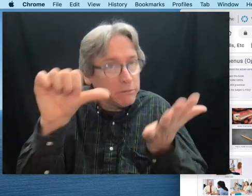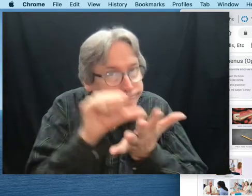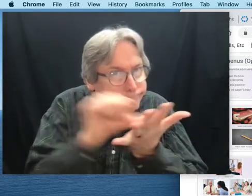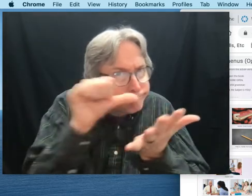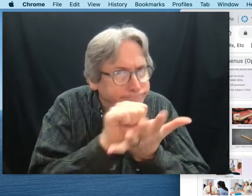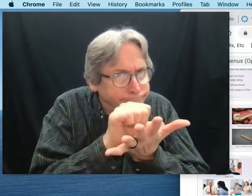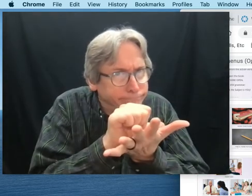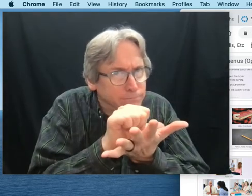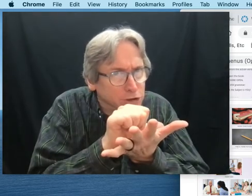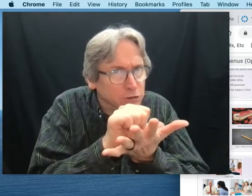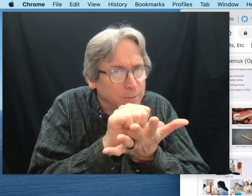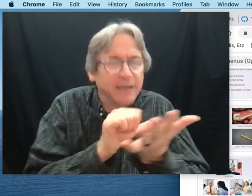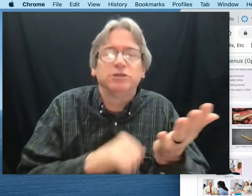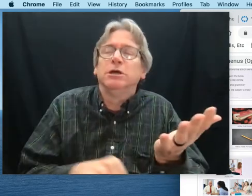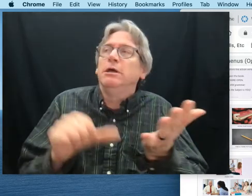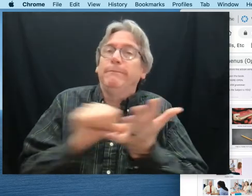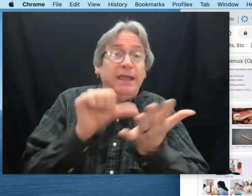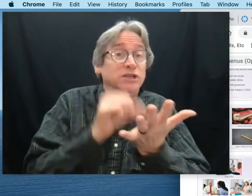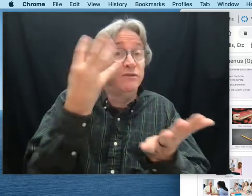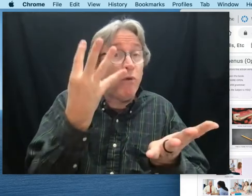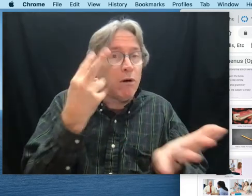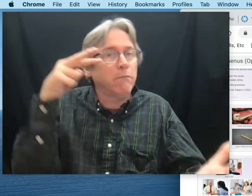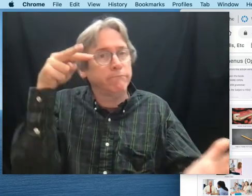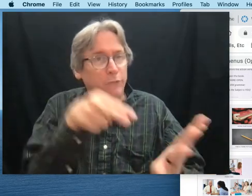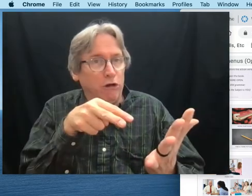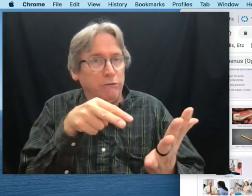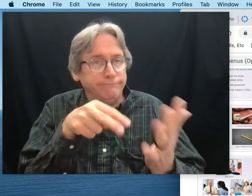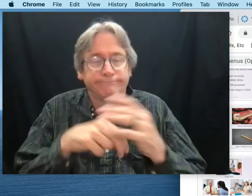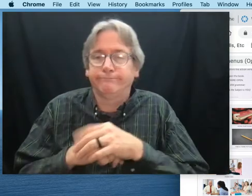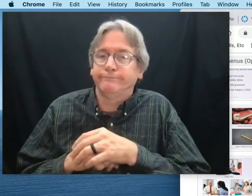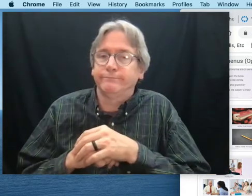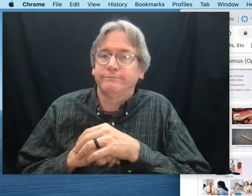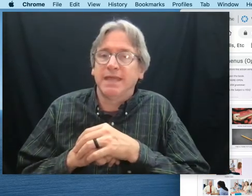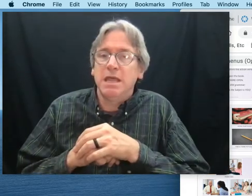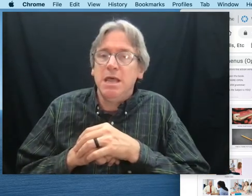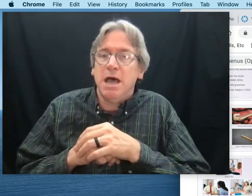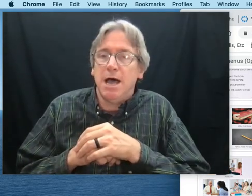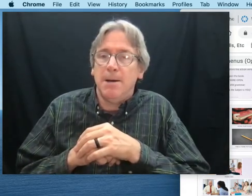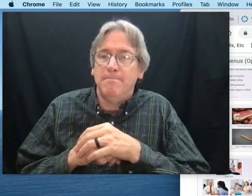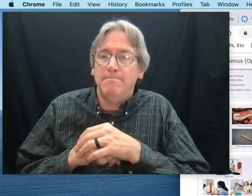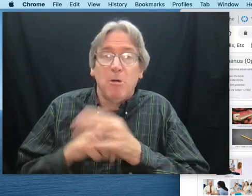Page four, turn the page. Page four, look.